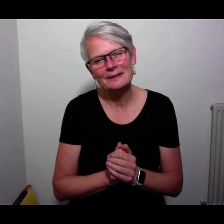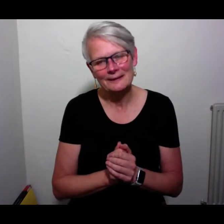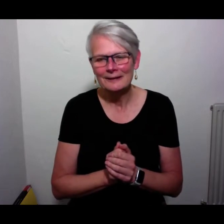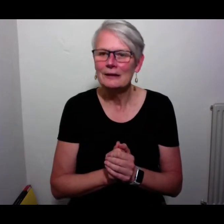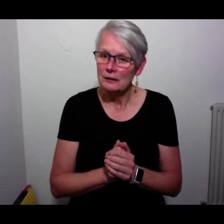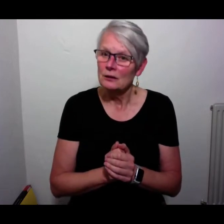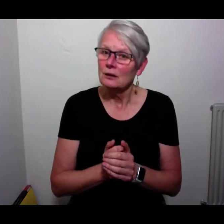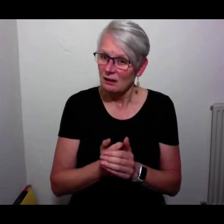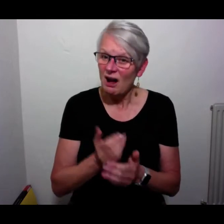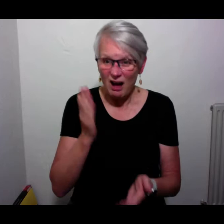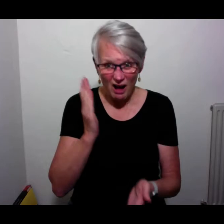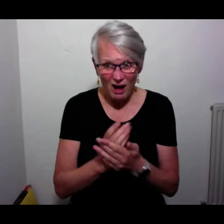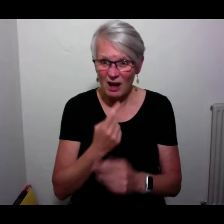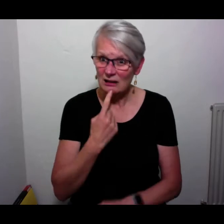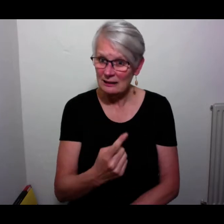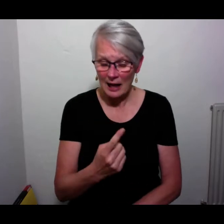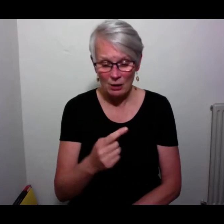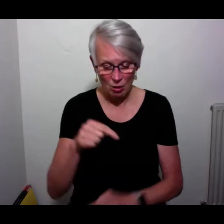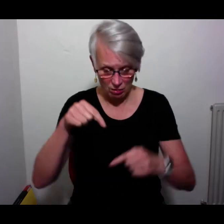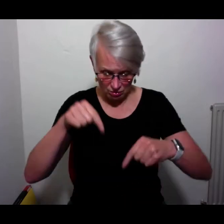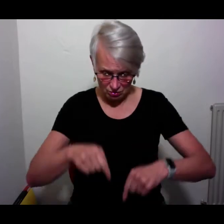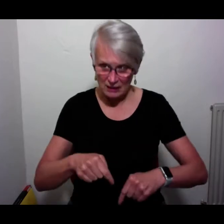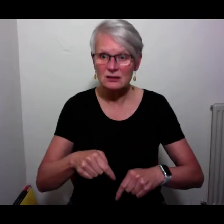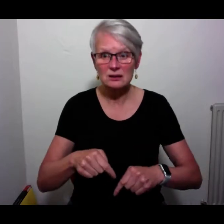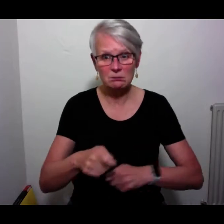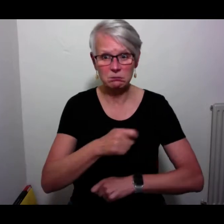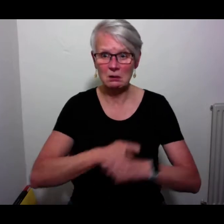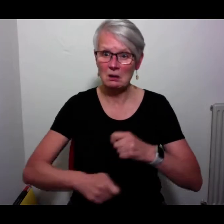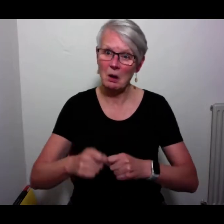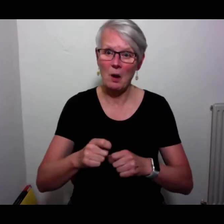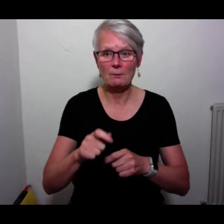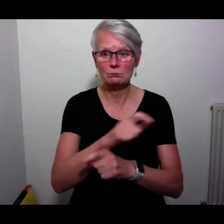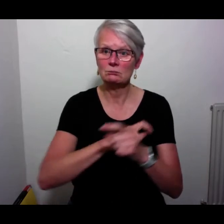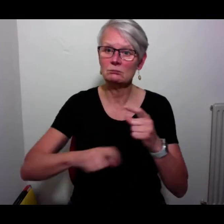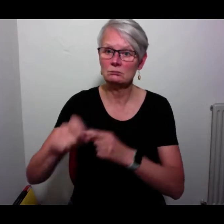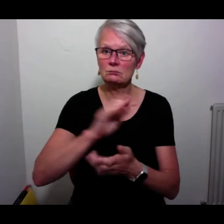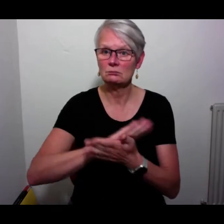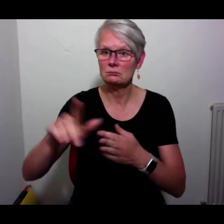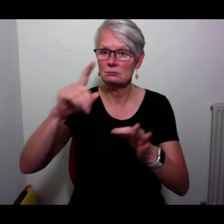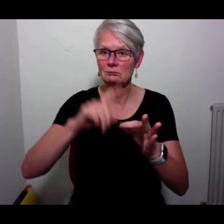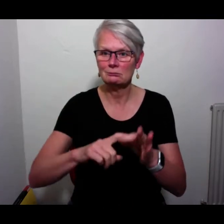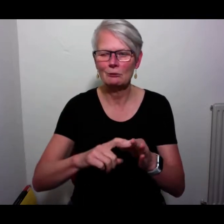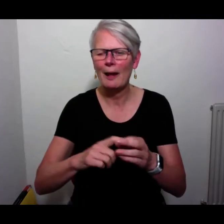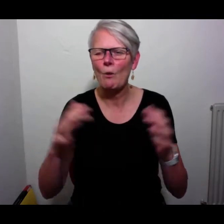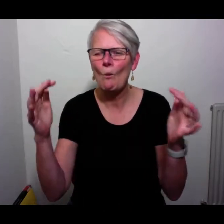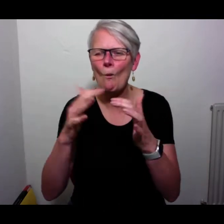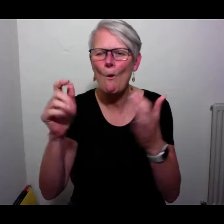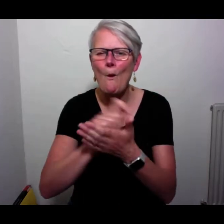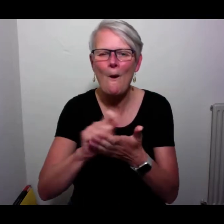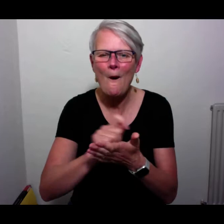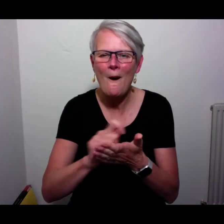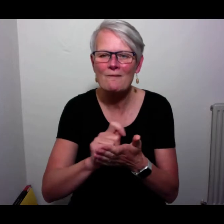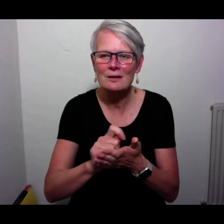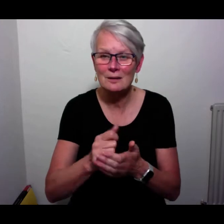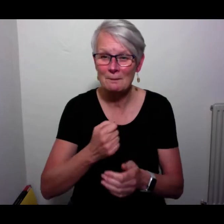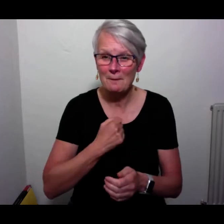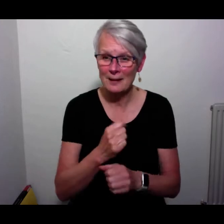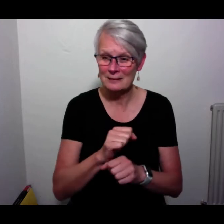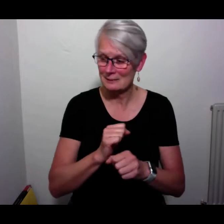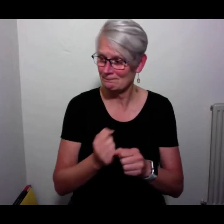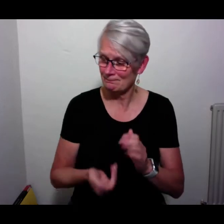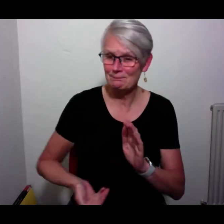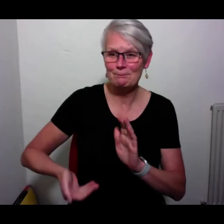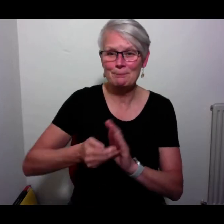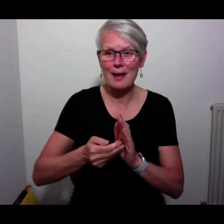It didn't take long, I can tell you, for this place to become Community HQ, the War Office. My spare room